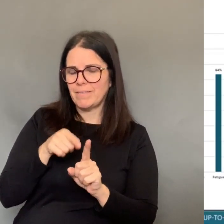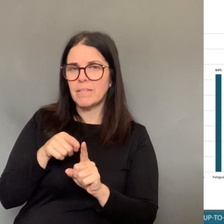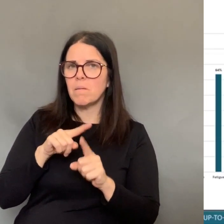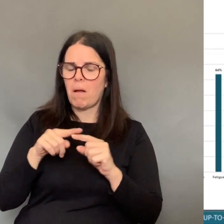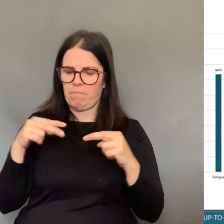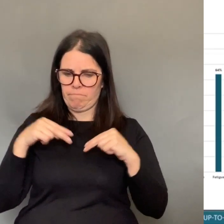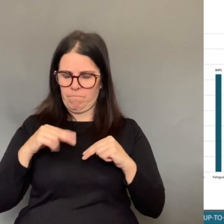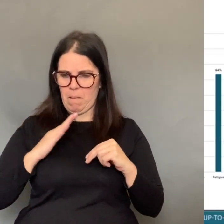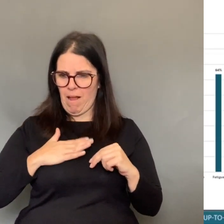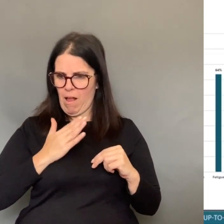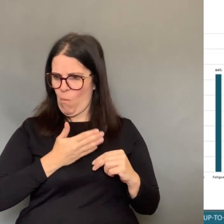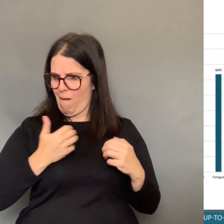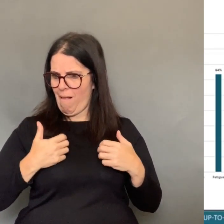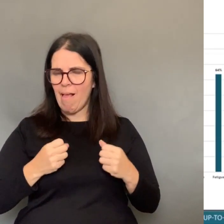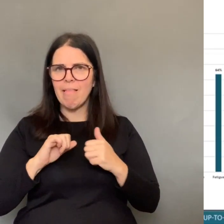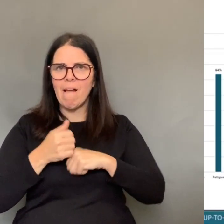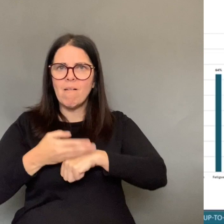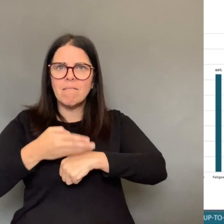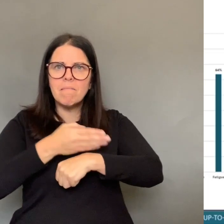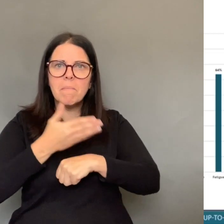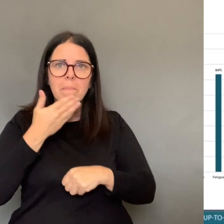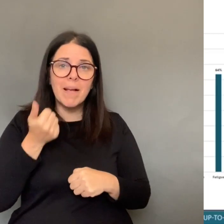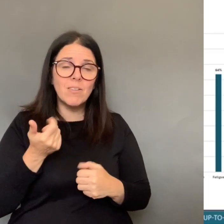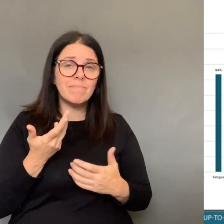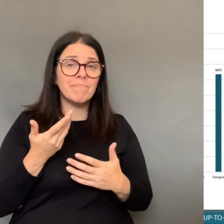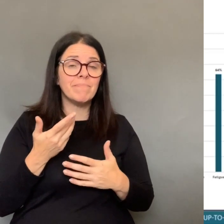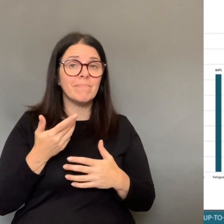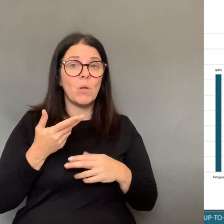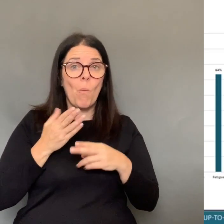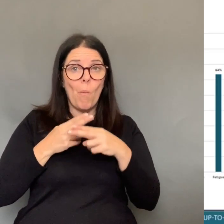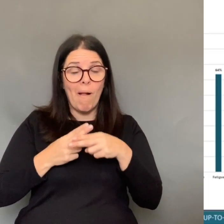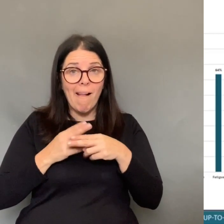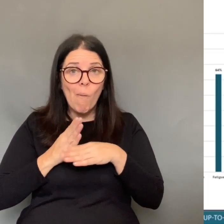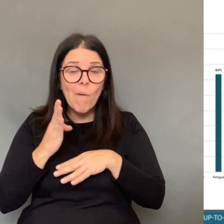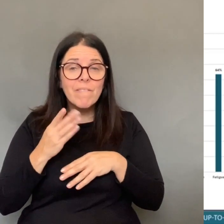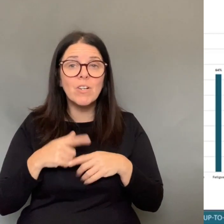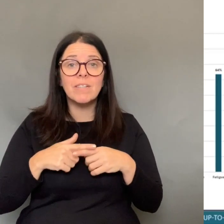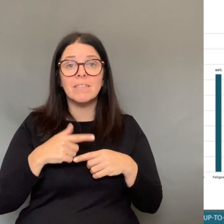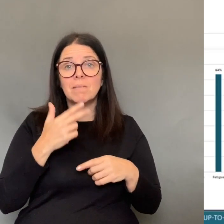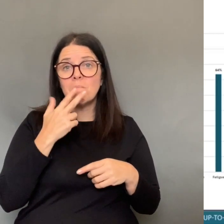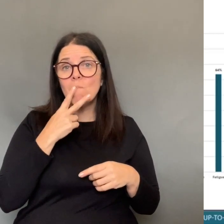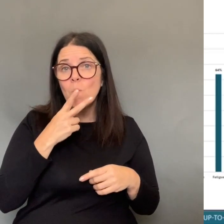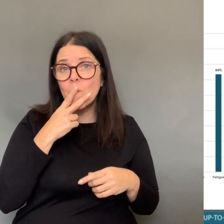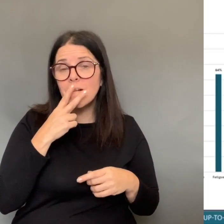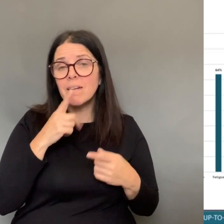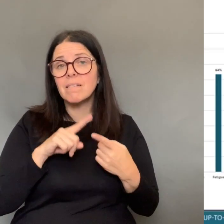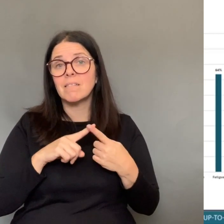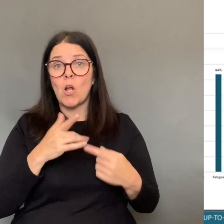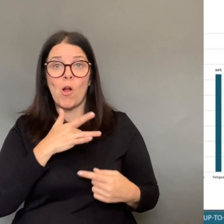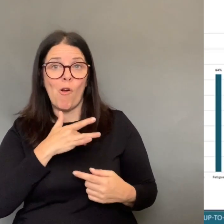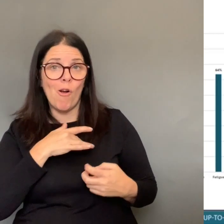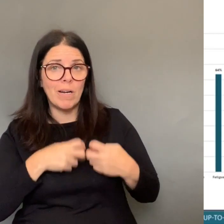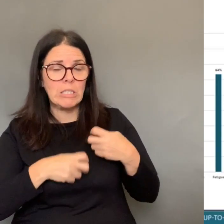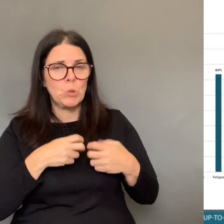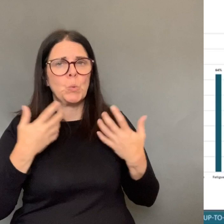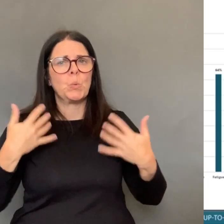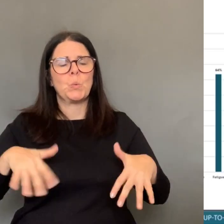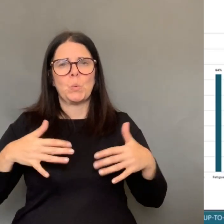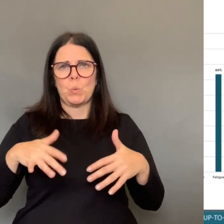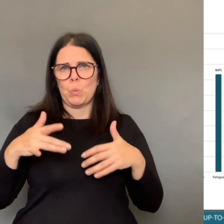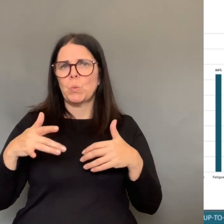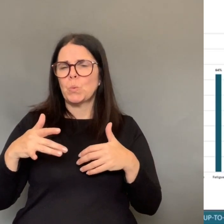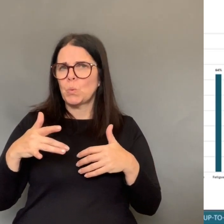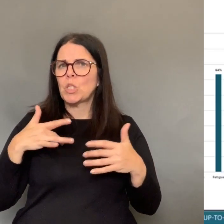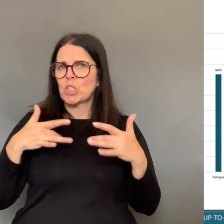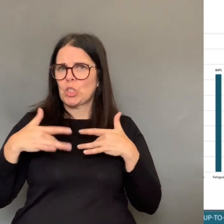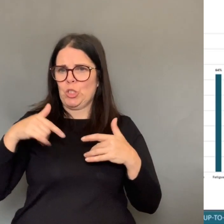Looking further into the cases and what symptoms they are presenting with. Fever was the most